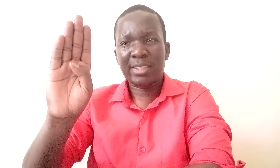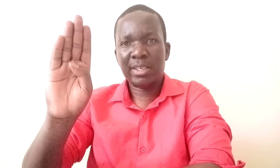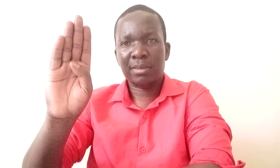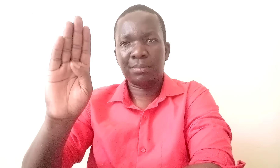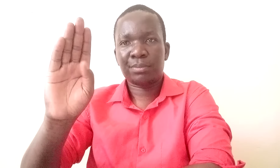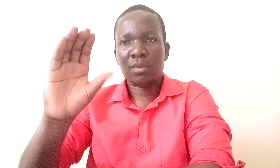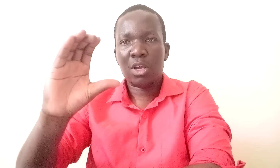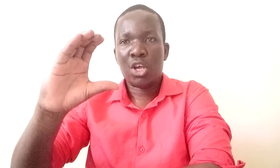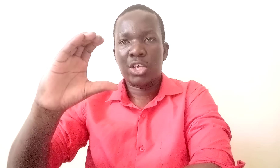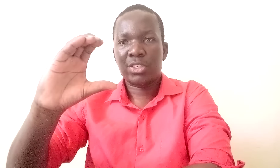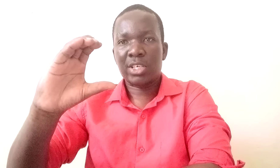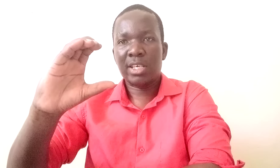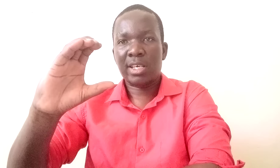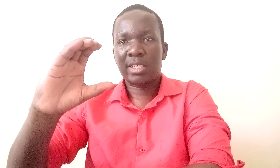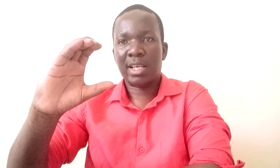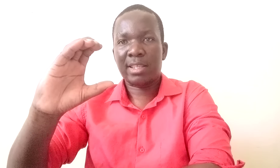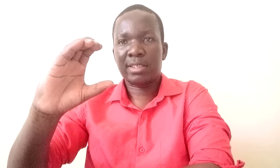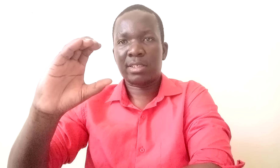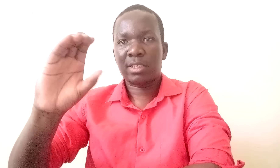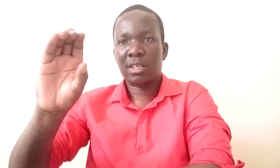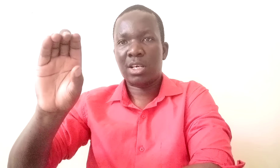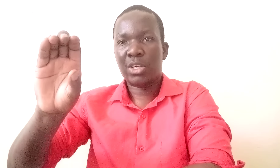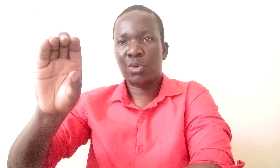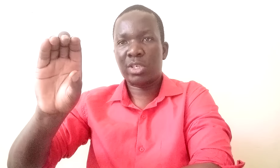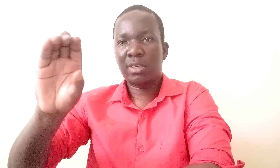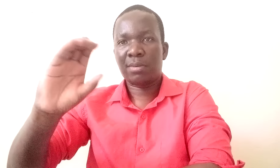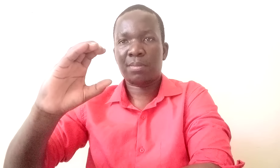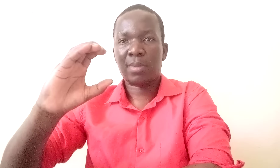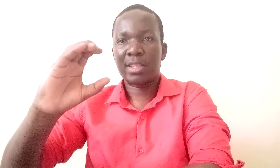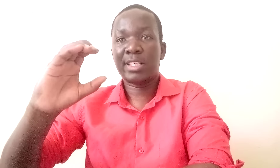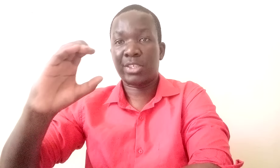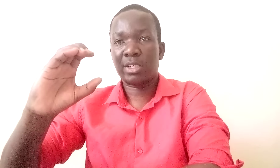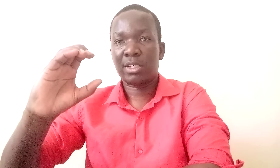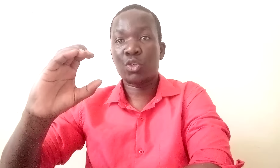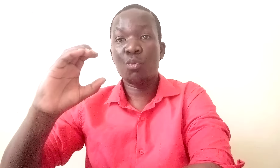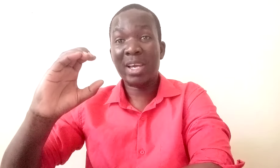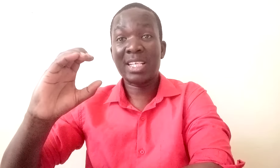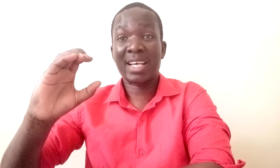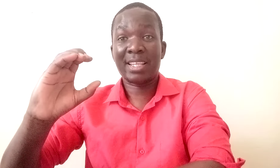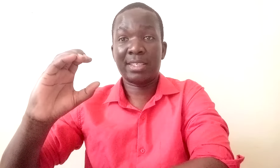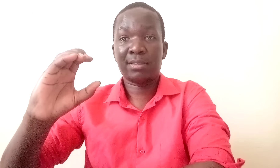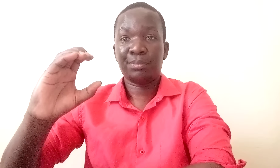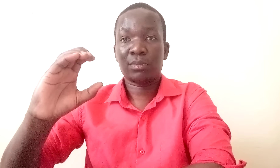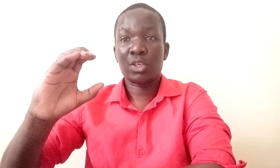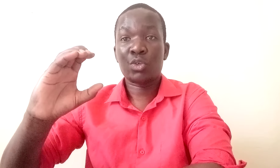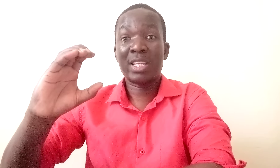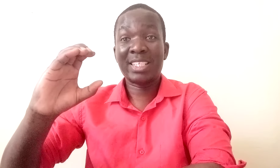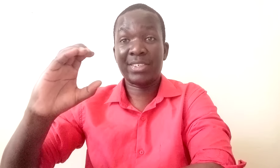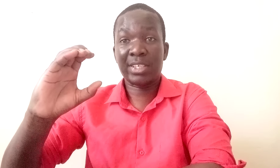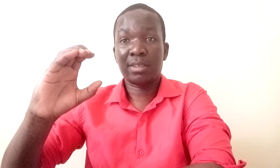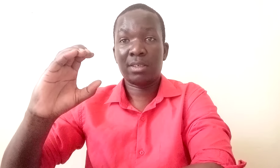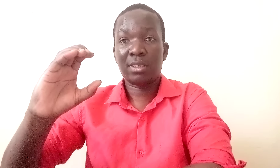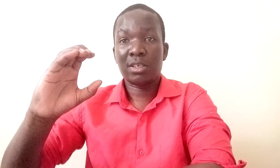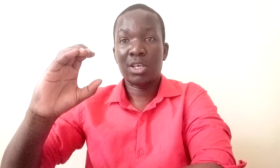C? C is like this. You see? This is C. So you make it like this. So this is C. So